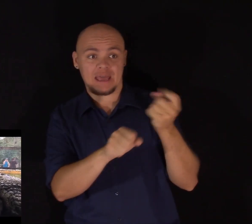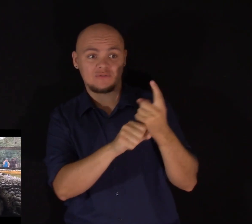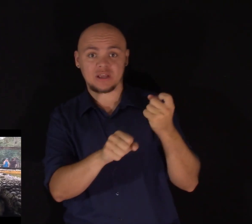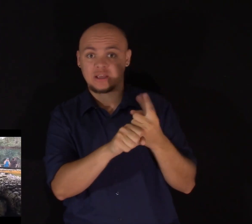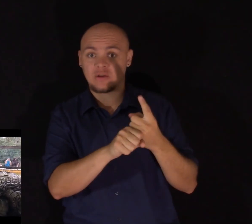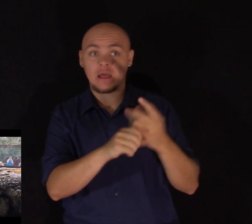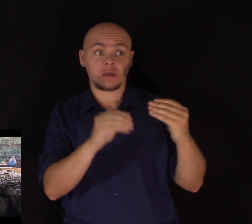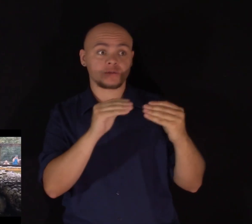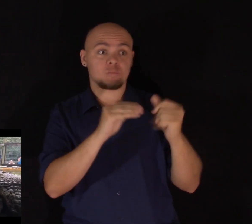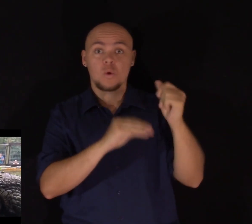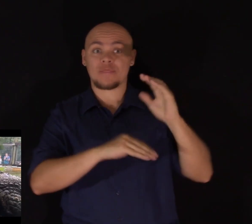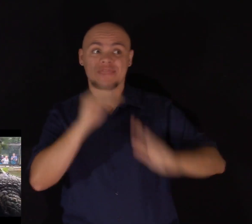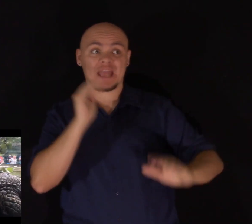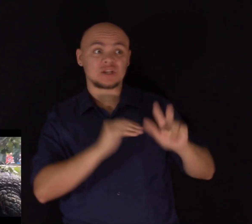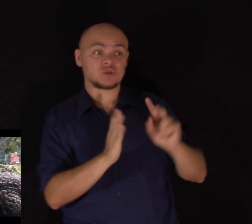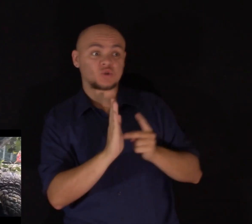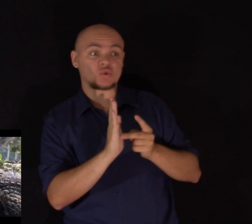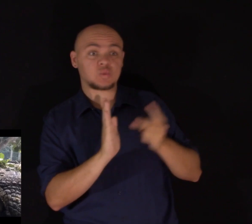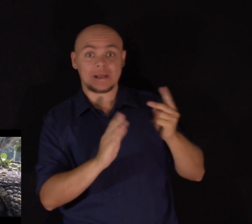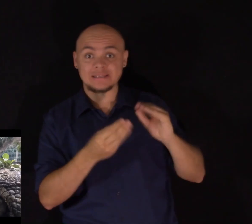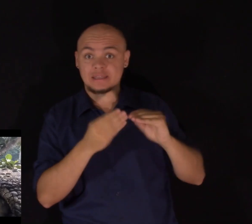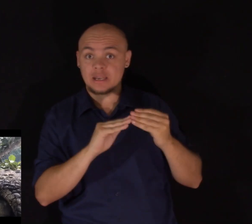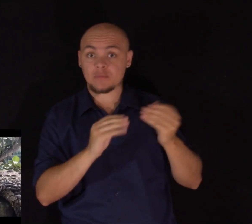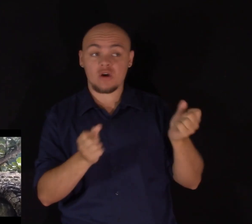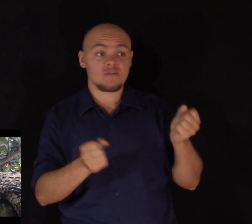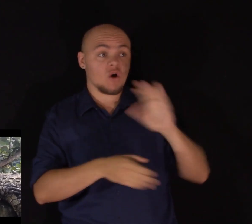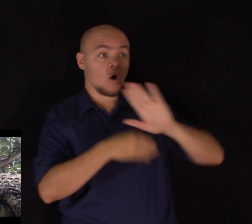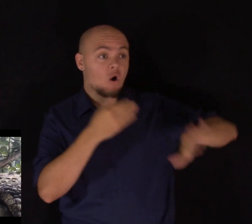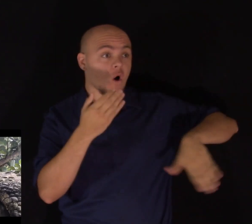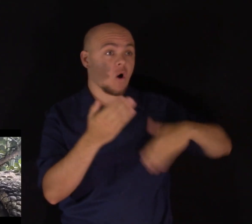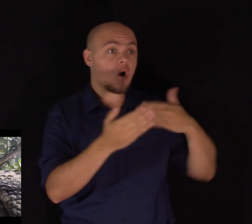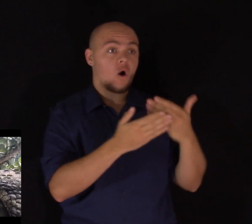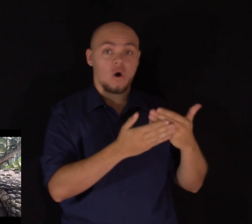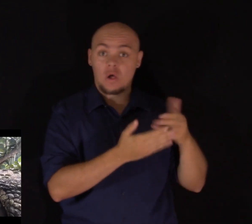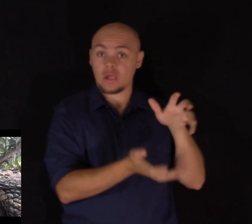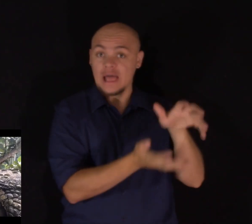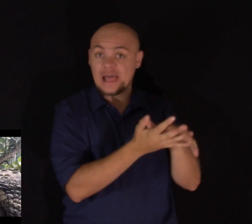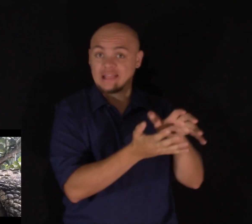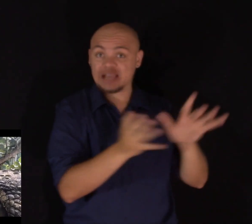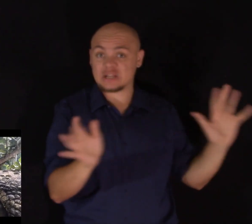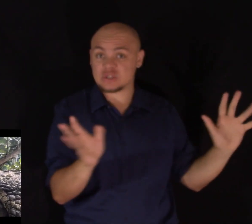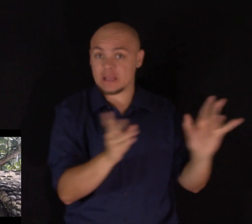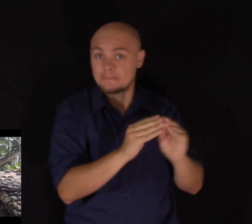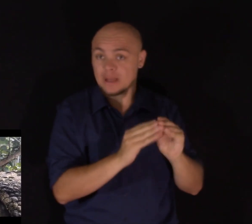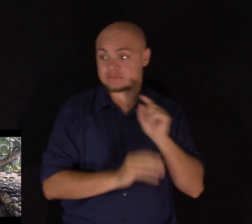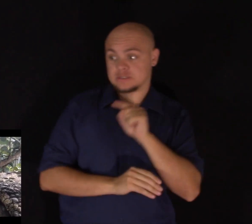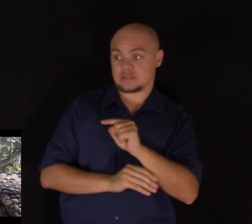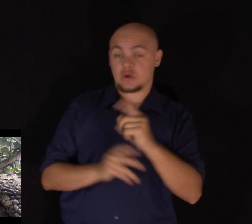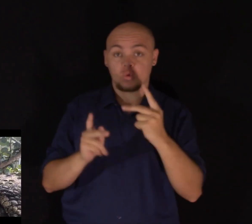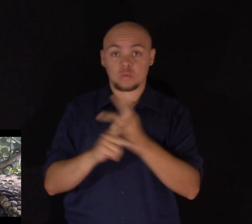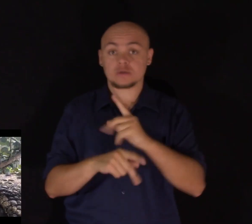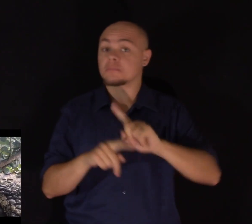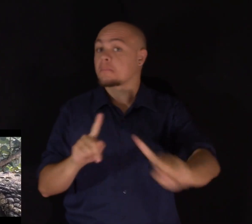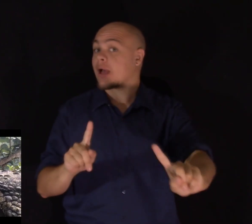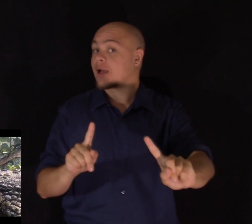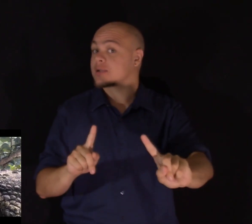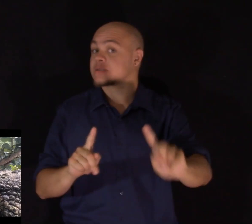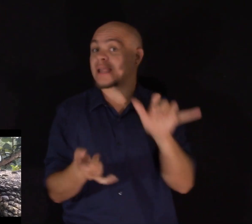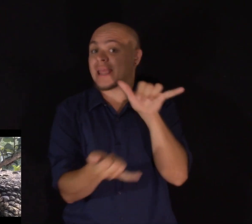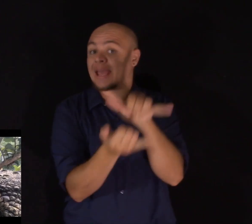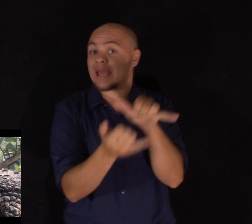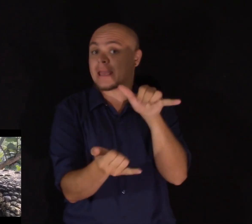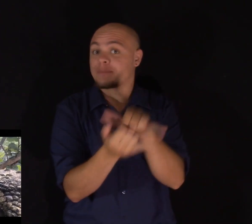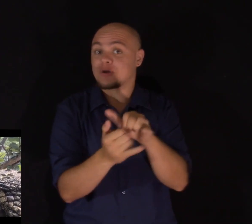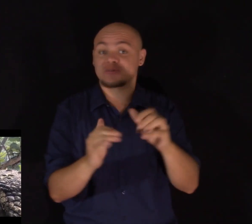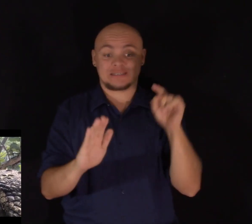number of people killed by all other crocodilian species combined. But still not as many people as hippos kill